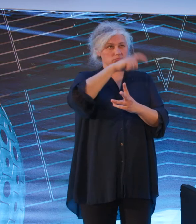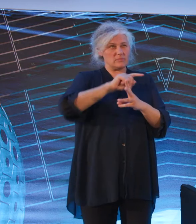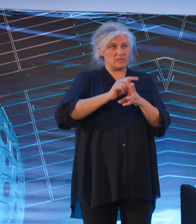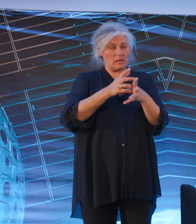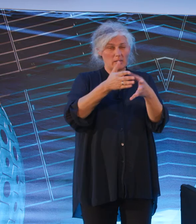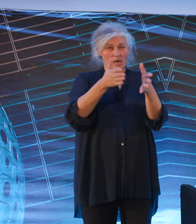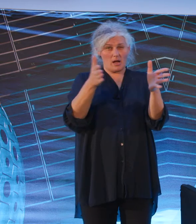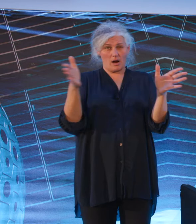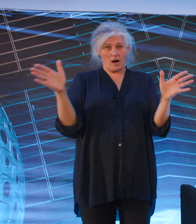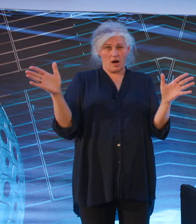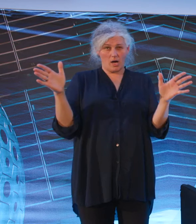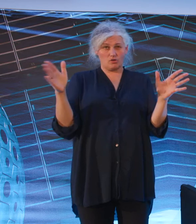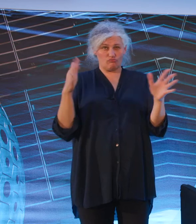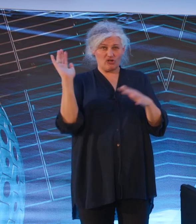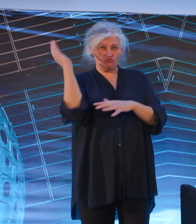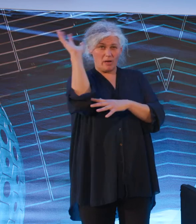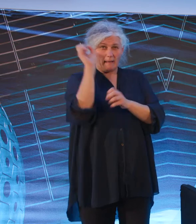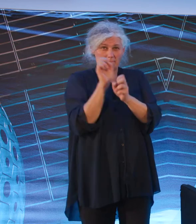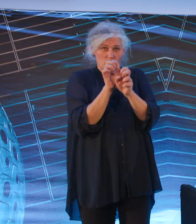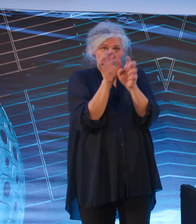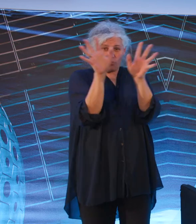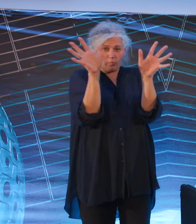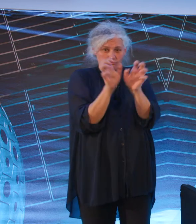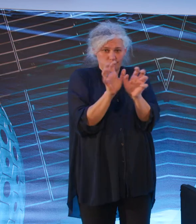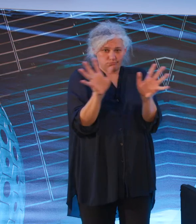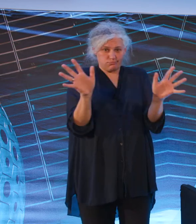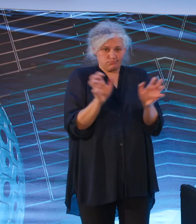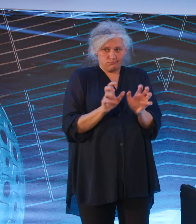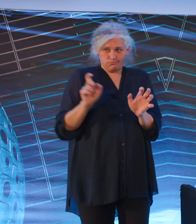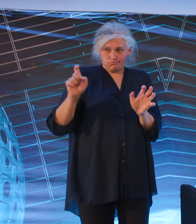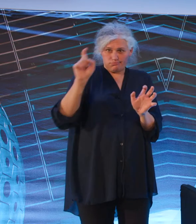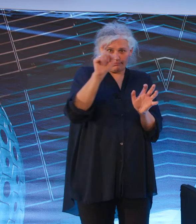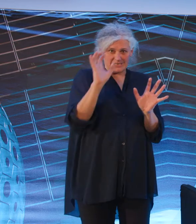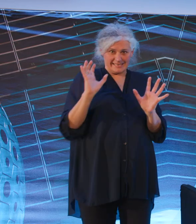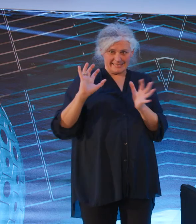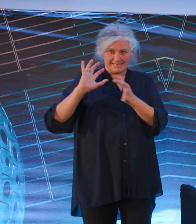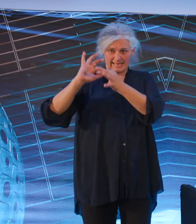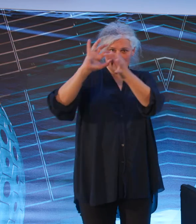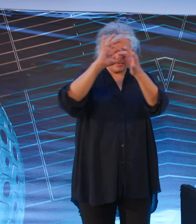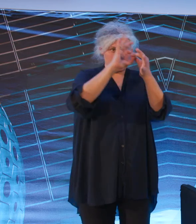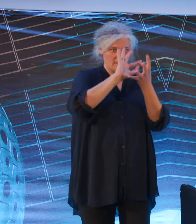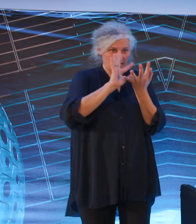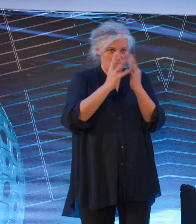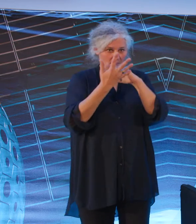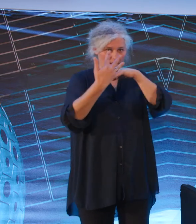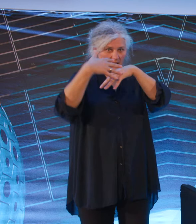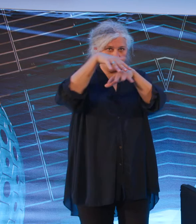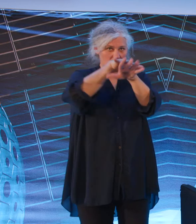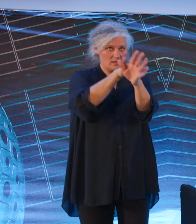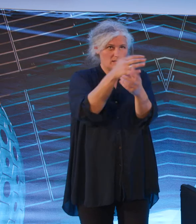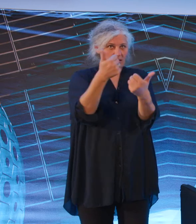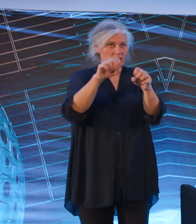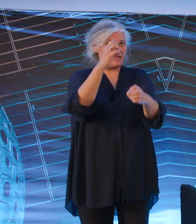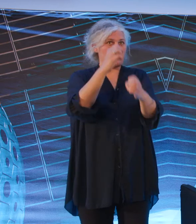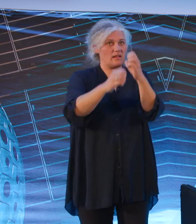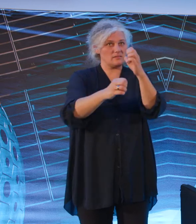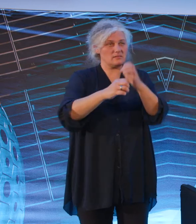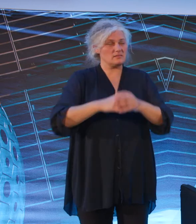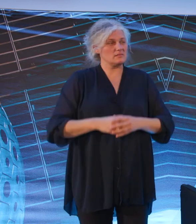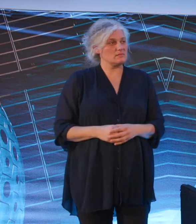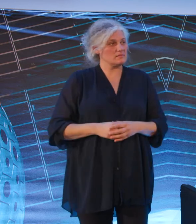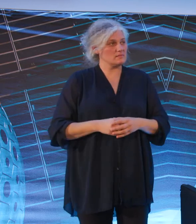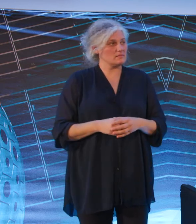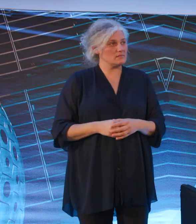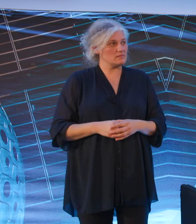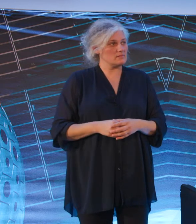and winding tree, branches intersecting, tangling, cutting off at abrupt ends.